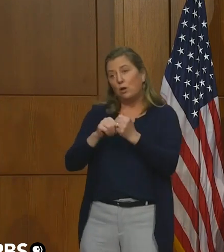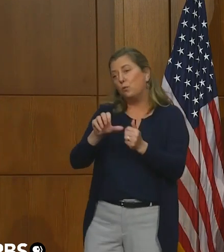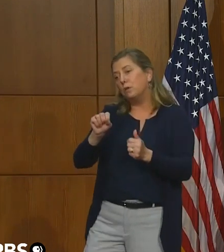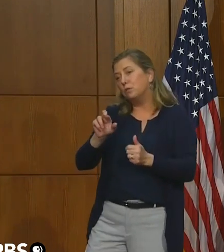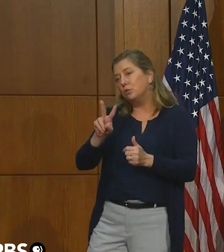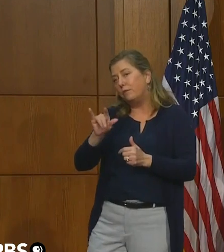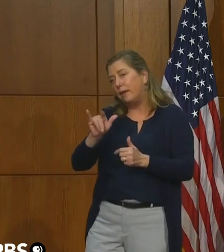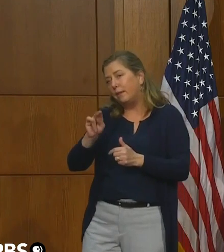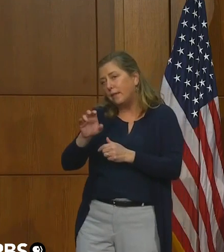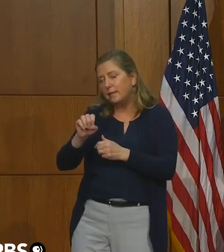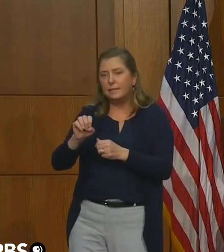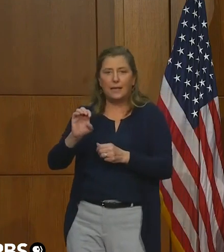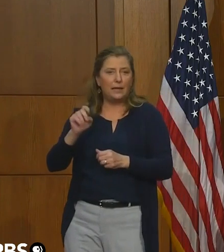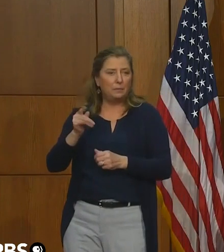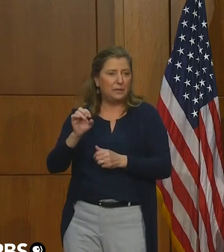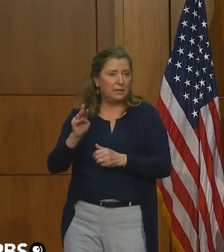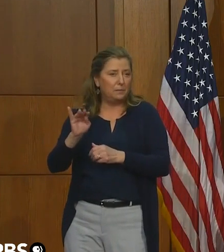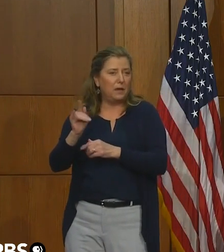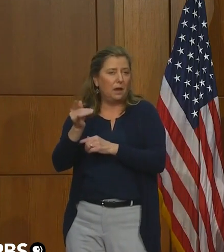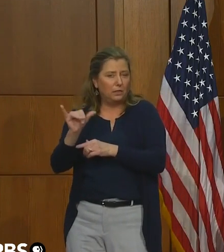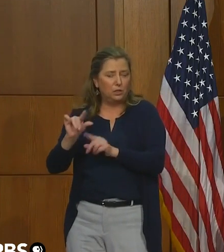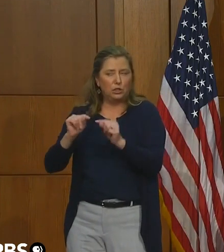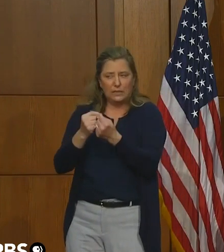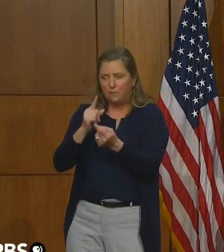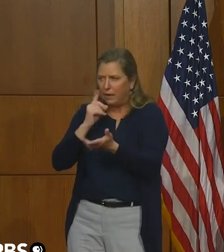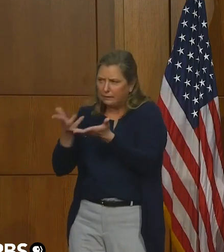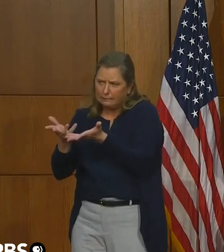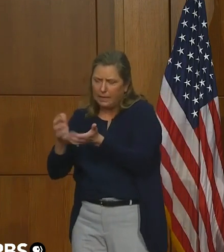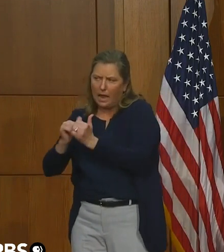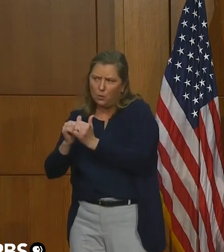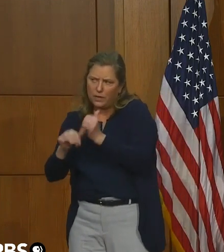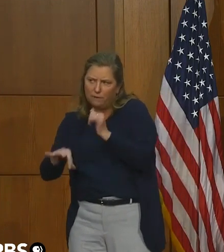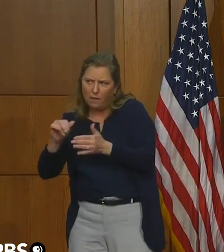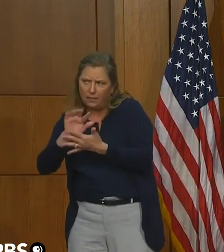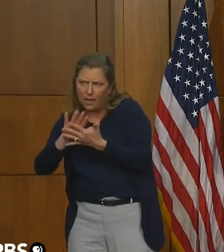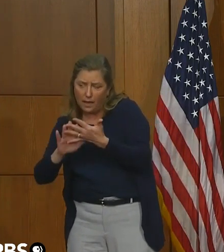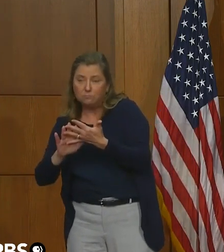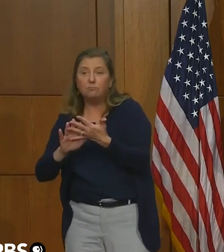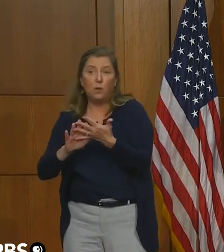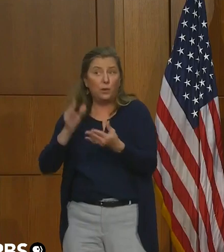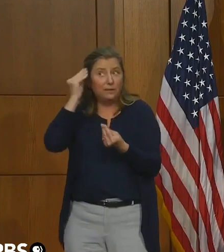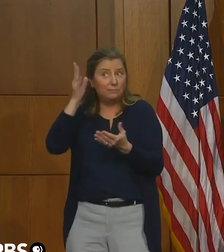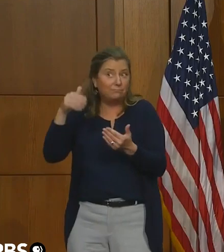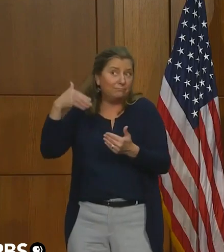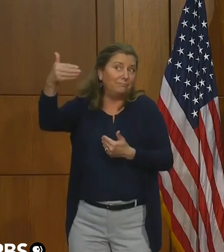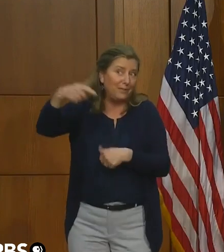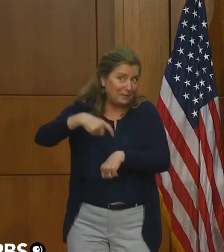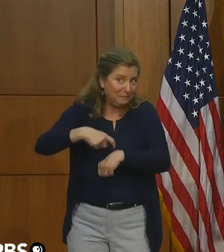and epidemiology team to see what we can think about there, and we can get back to you at a future briefing.